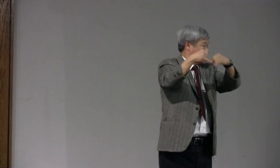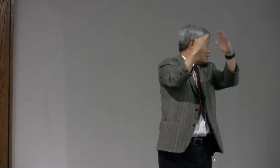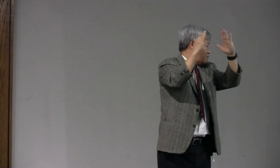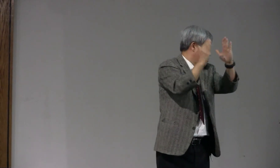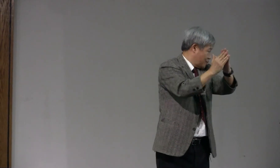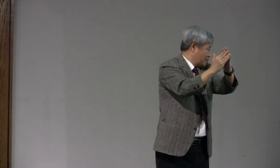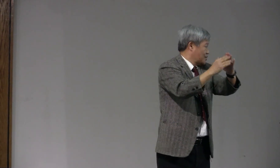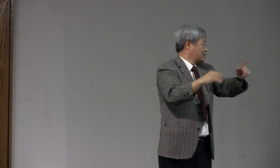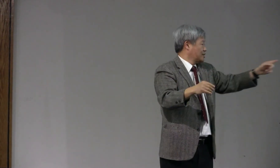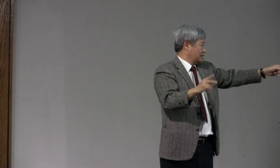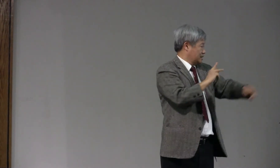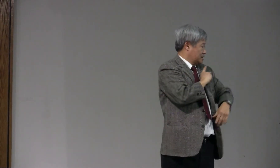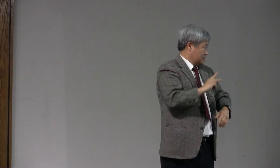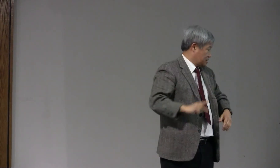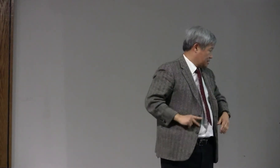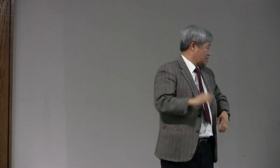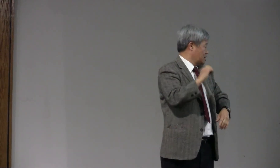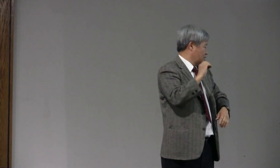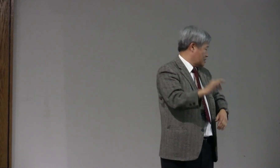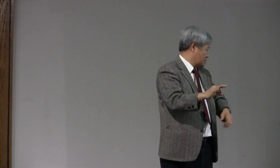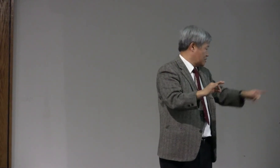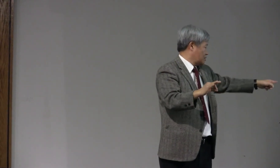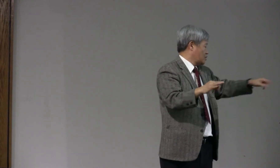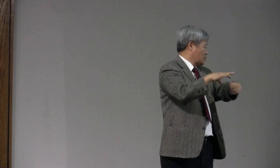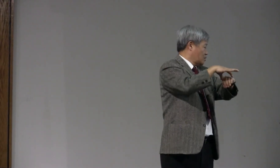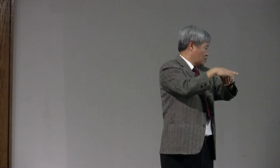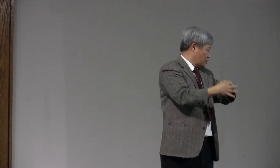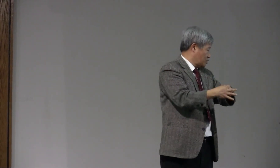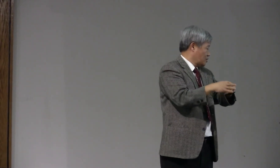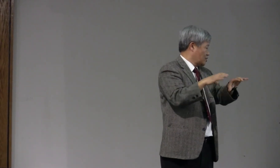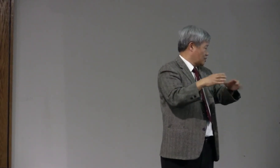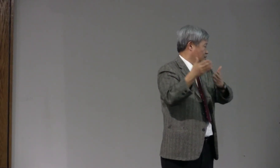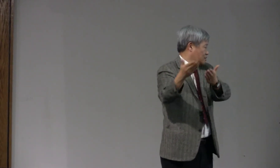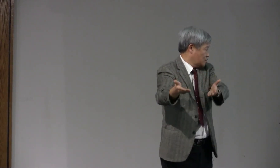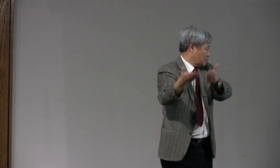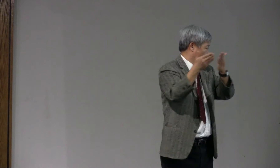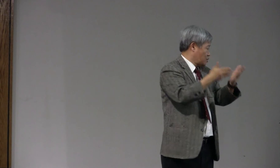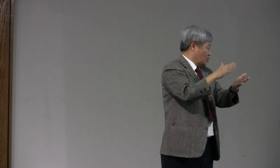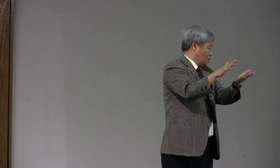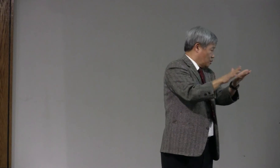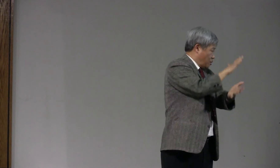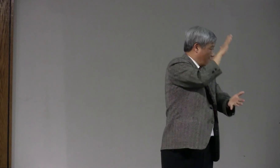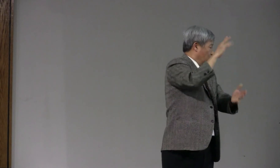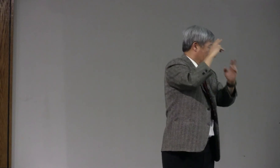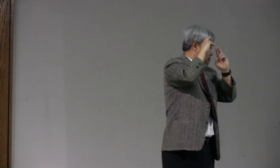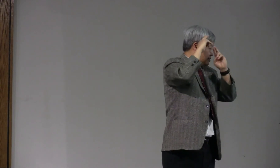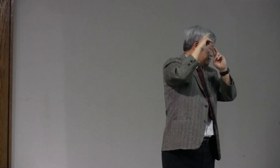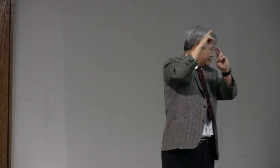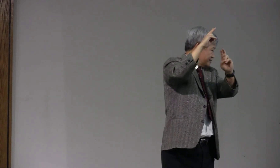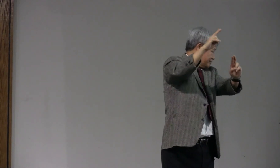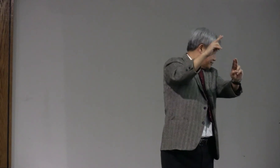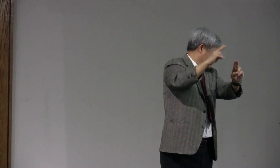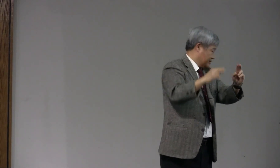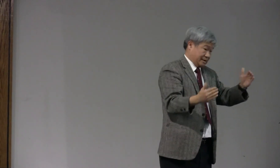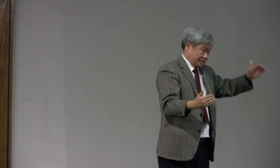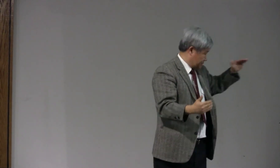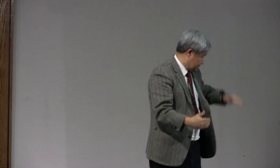the New Jerusalem. And the kings of the earth do bring their glory and honor into it.